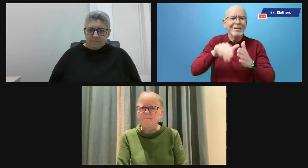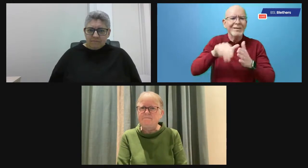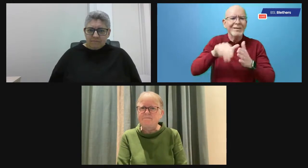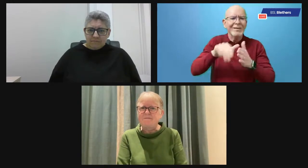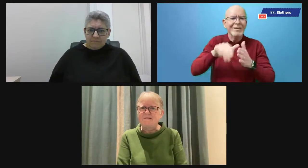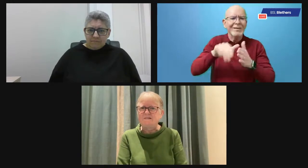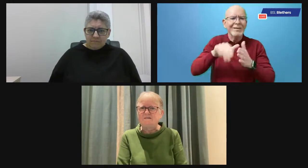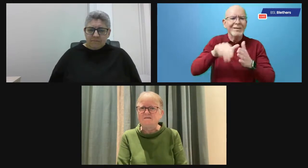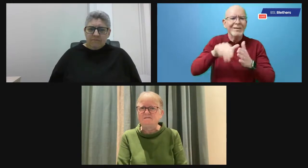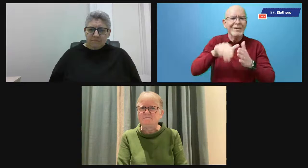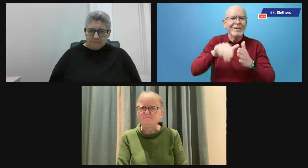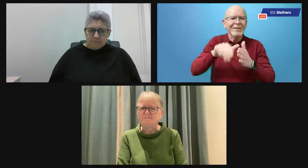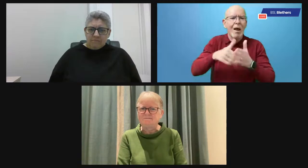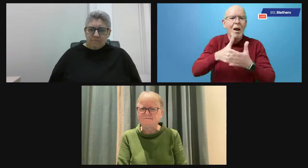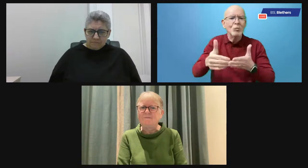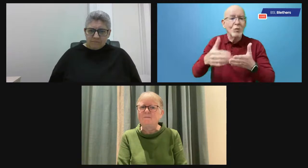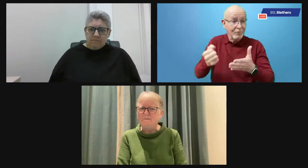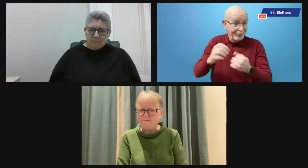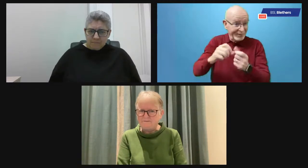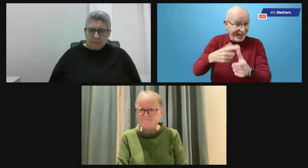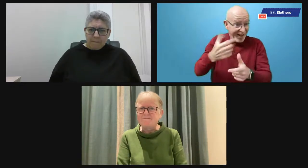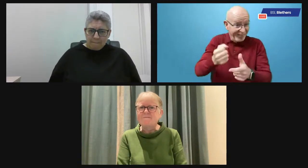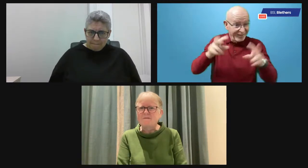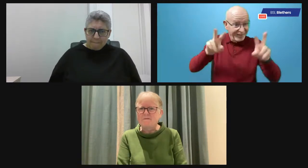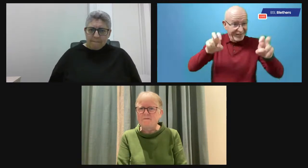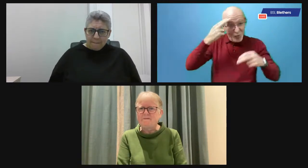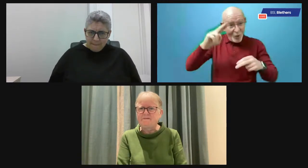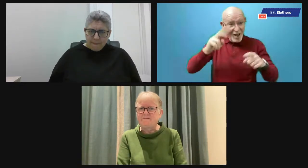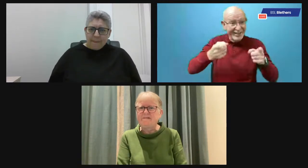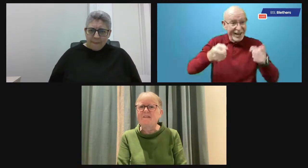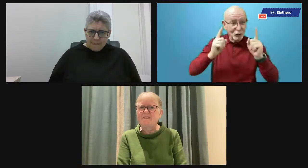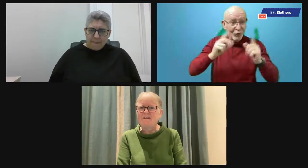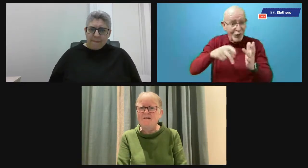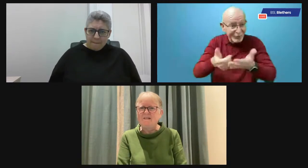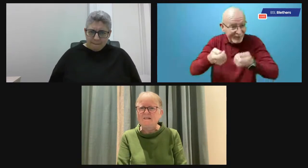these organisations involved, and